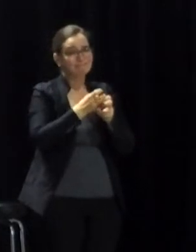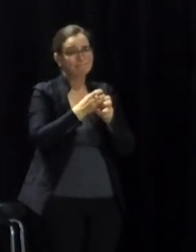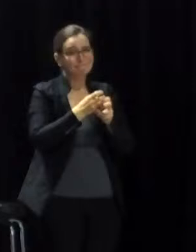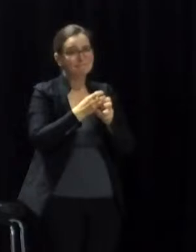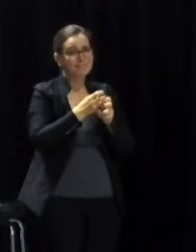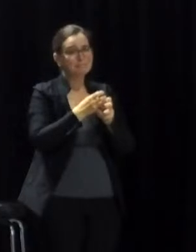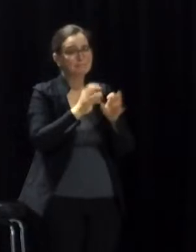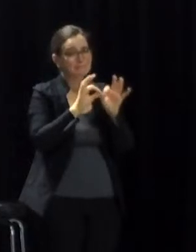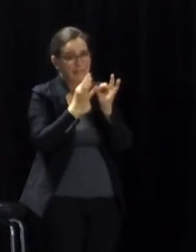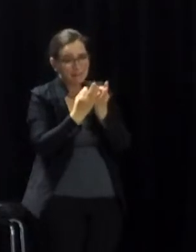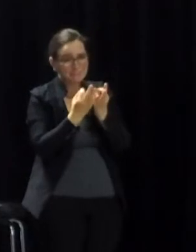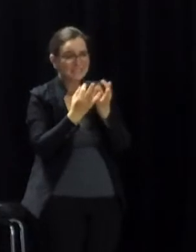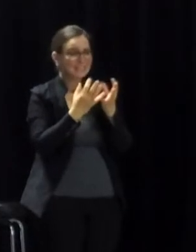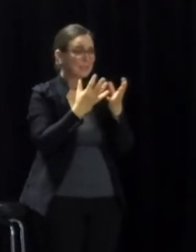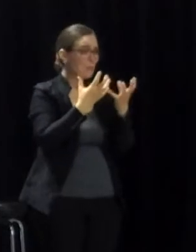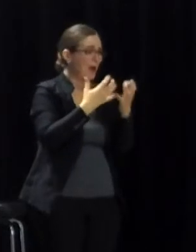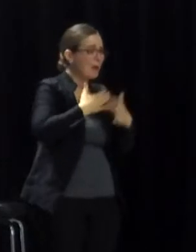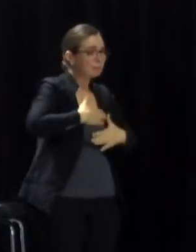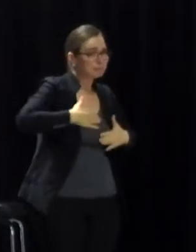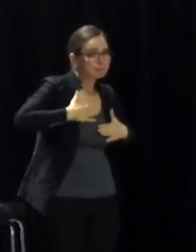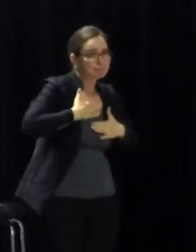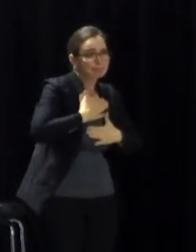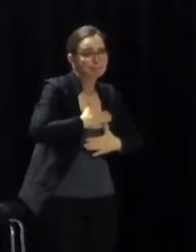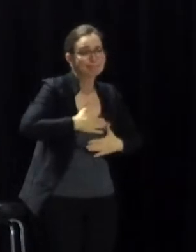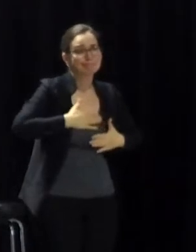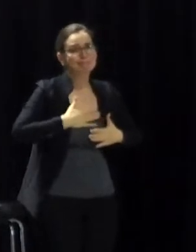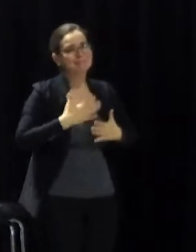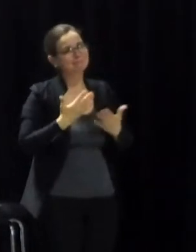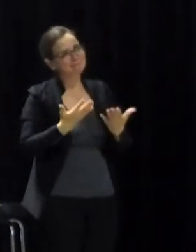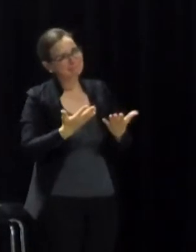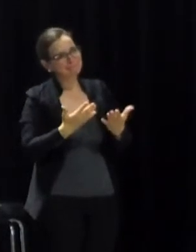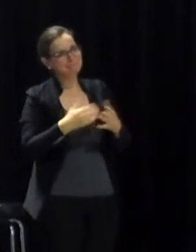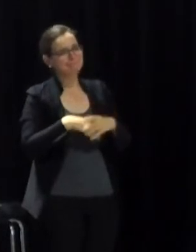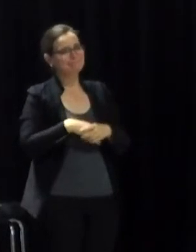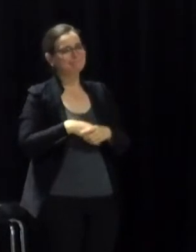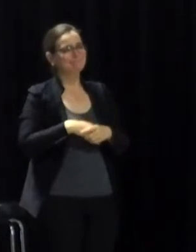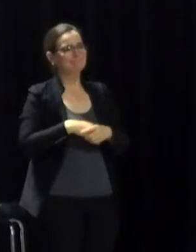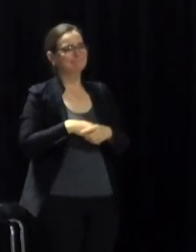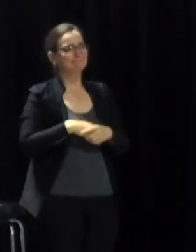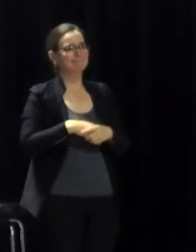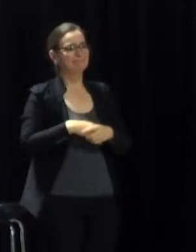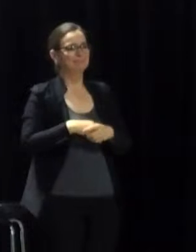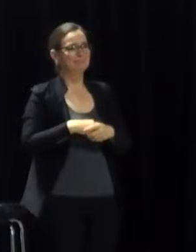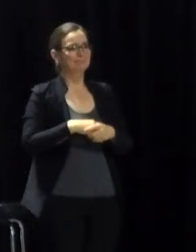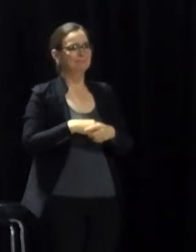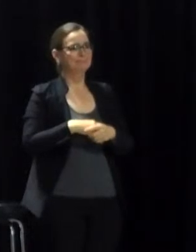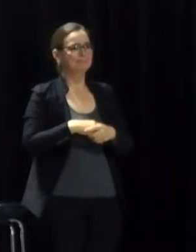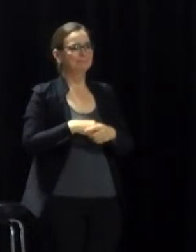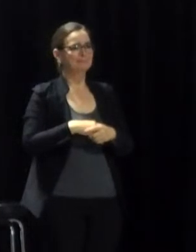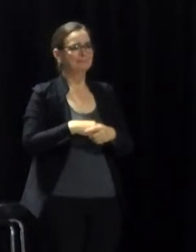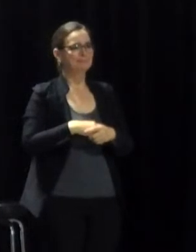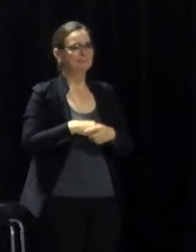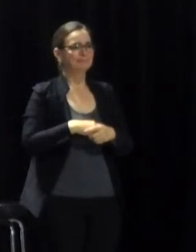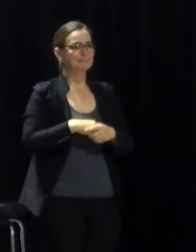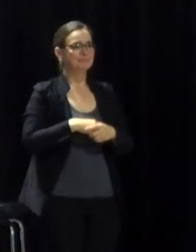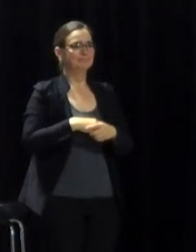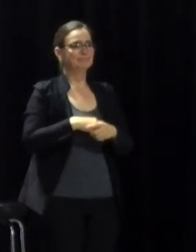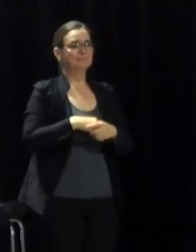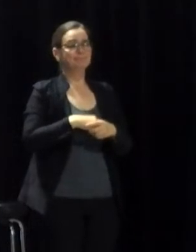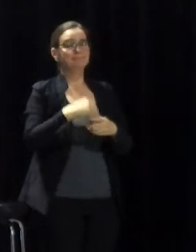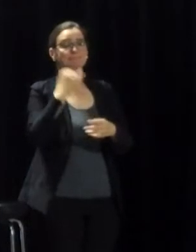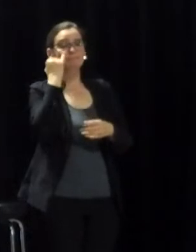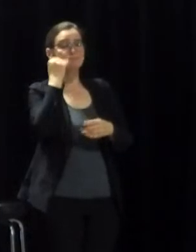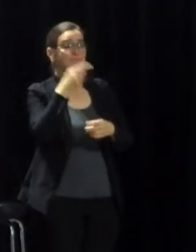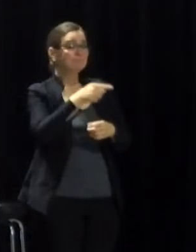the cases that are kind of the unforced errors, as we do a sports analogy. The person was sick. They knew they were sick. For